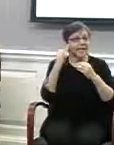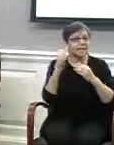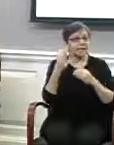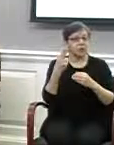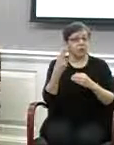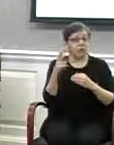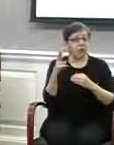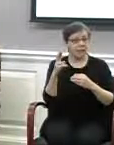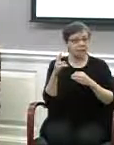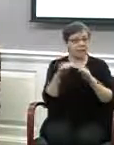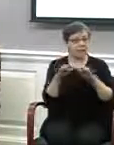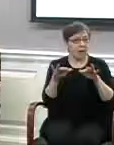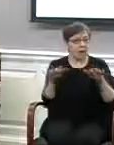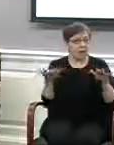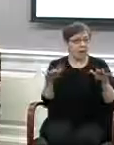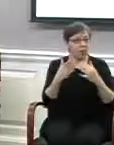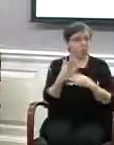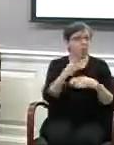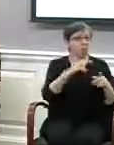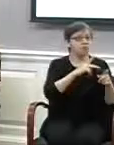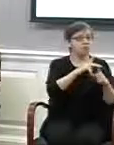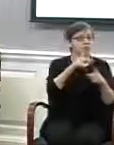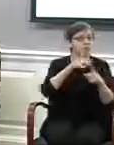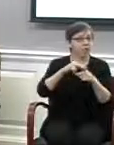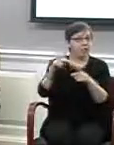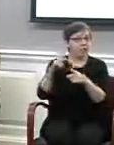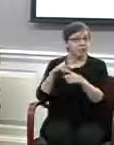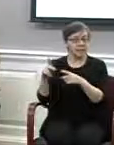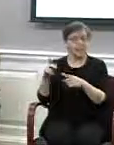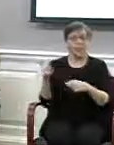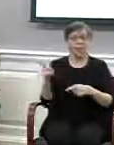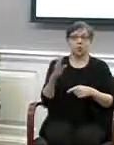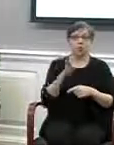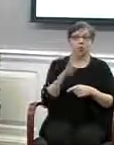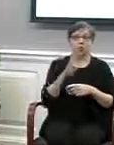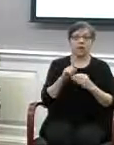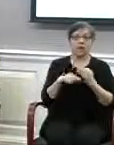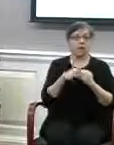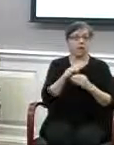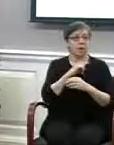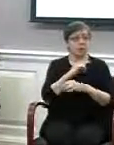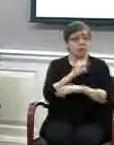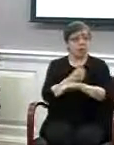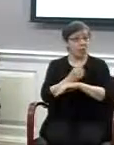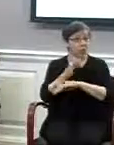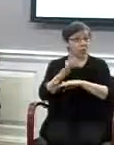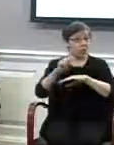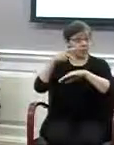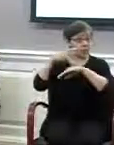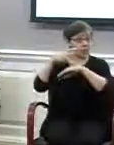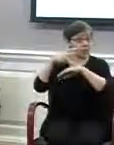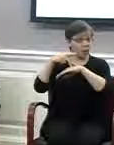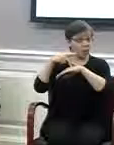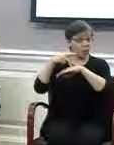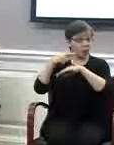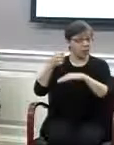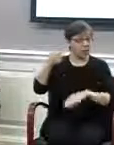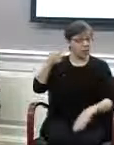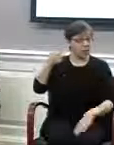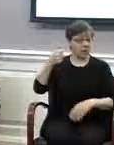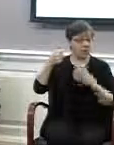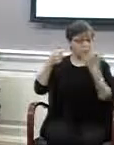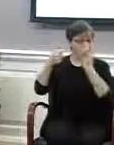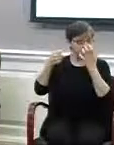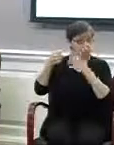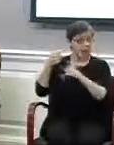universal rights through professions. So Zina, you just talked about the authority of the principal in the school, and